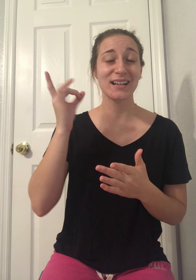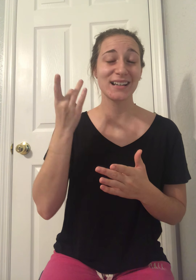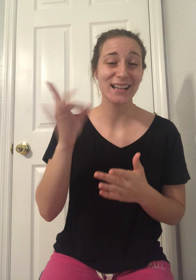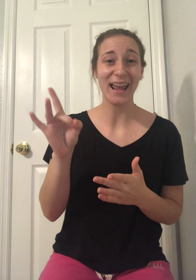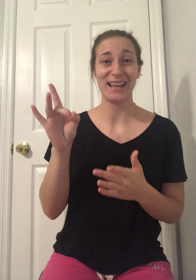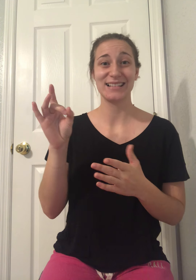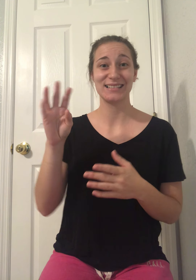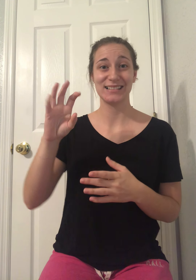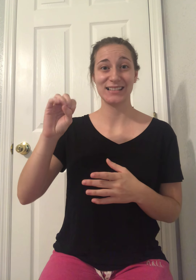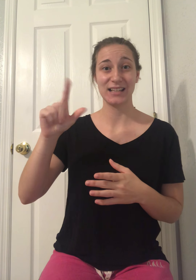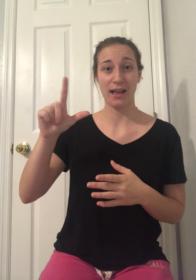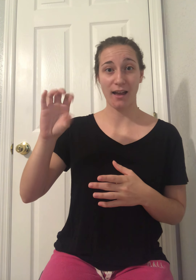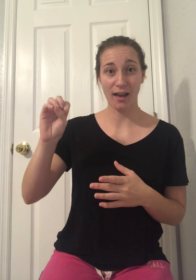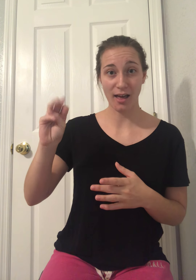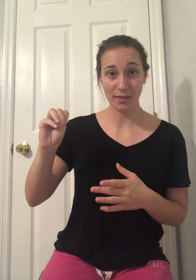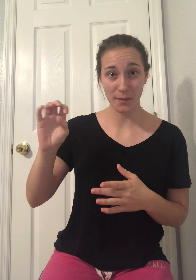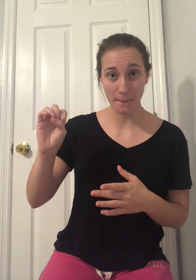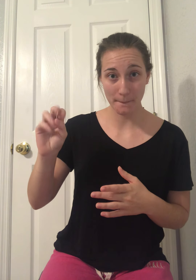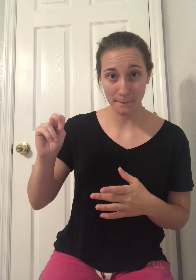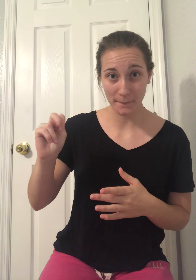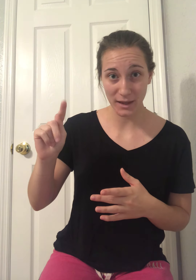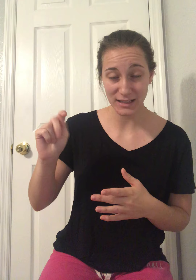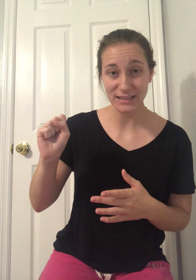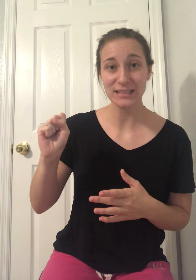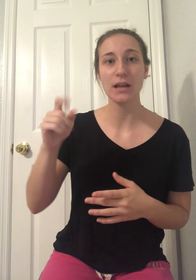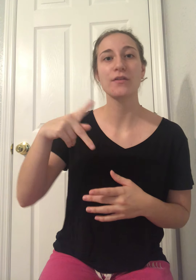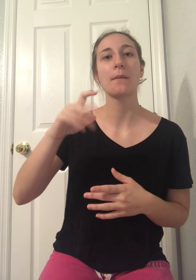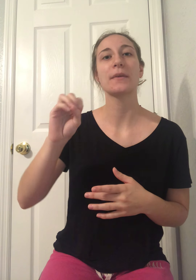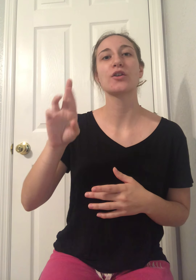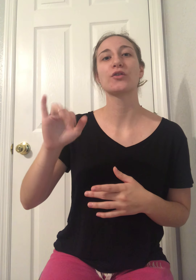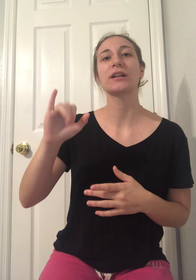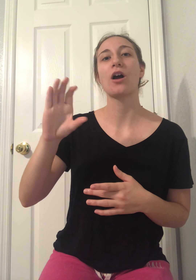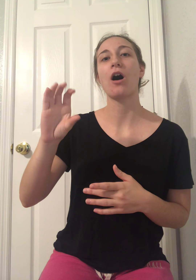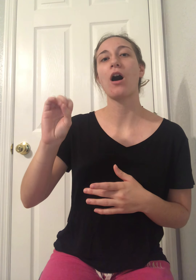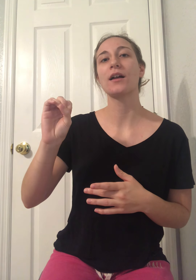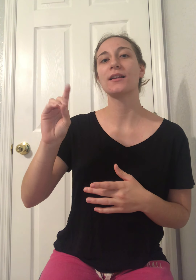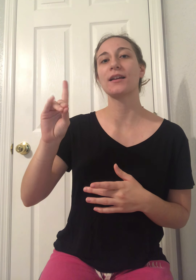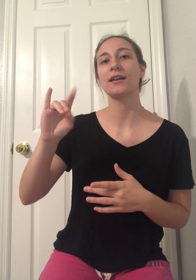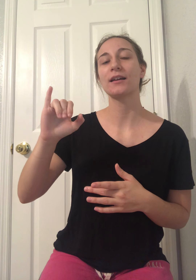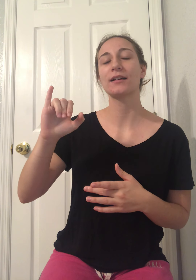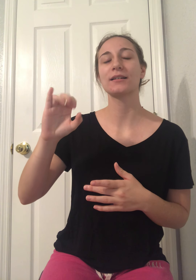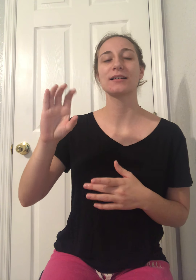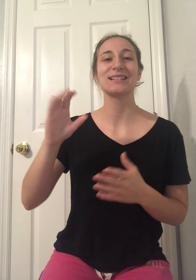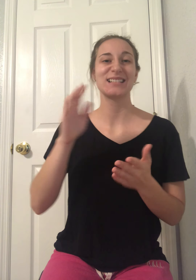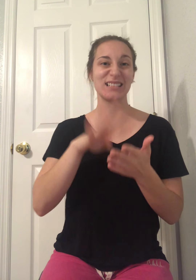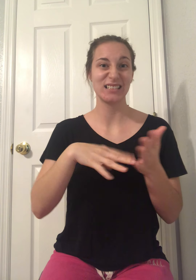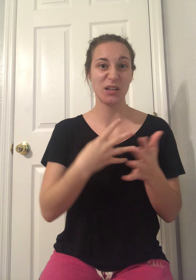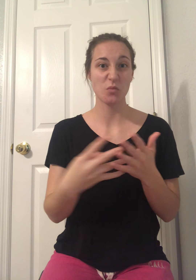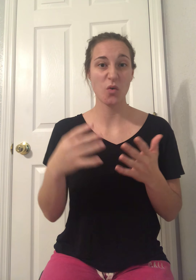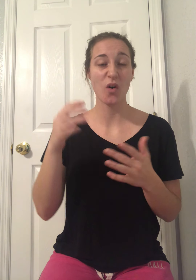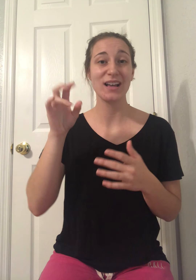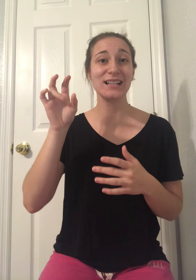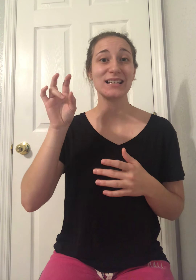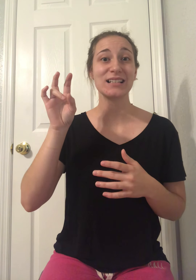times. The next day, I proudly presented my homework. The teacher glanced at it and wrote a big